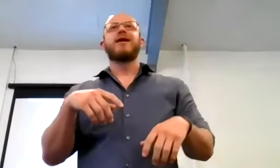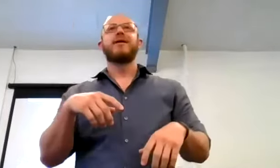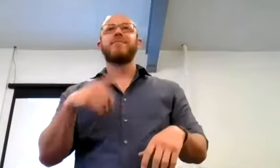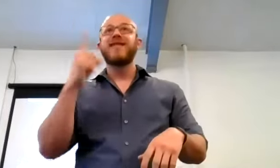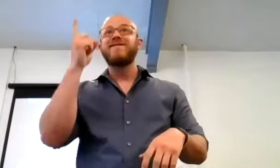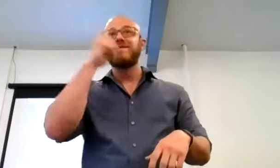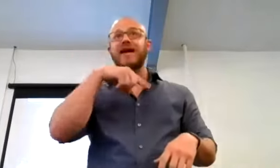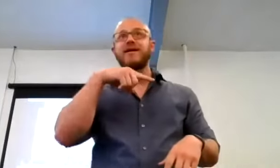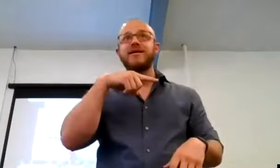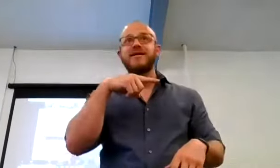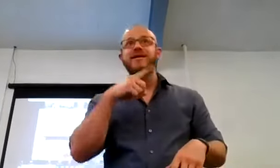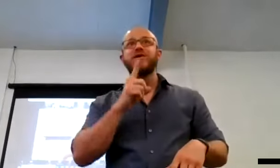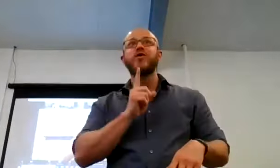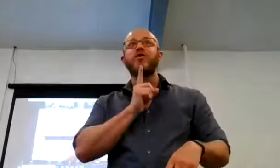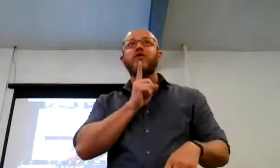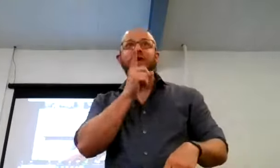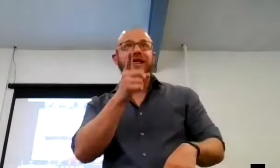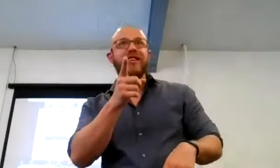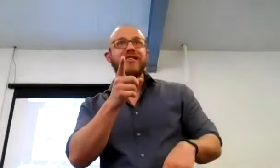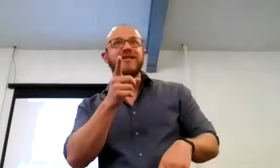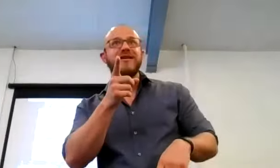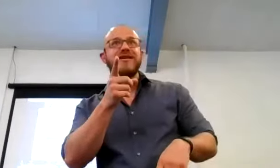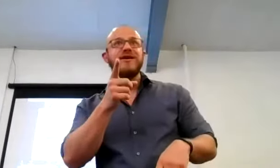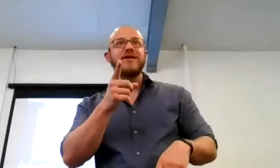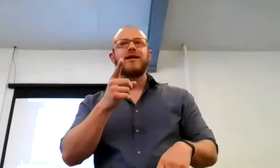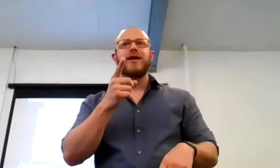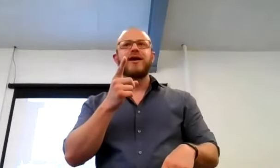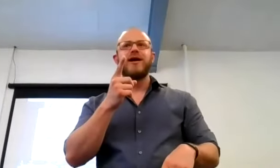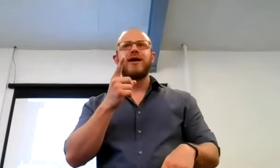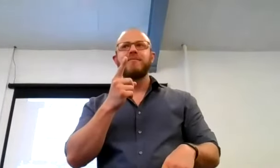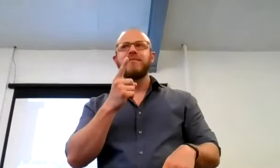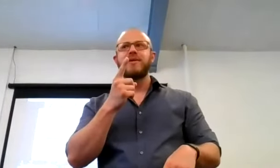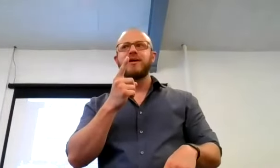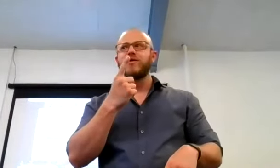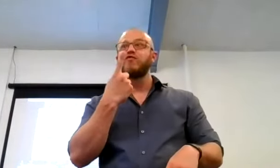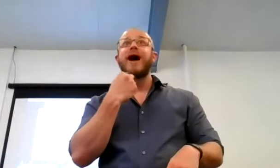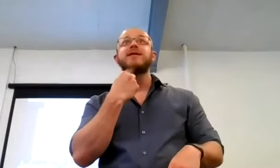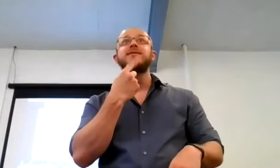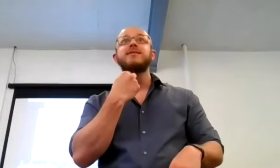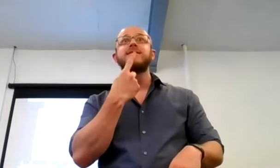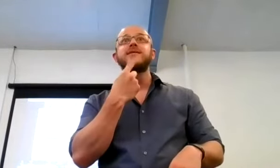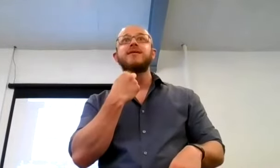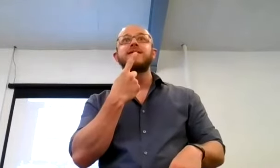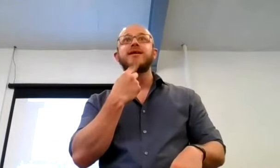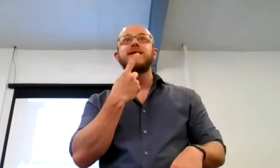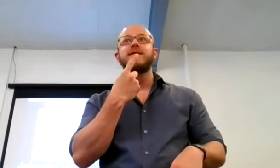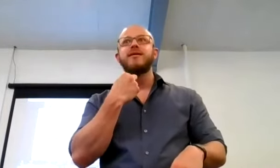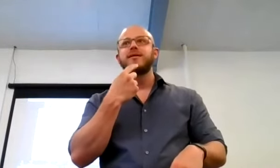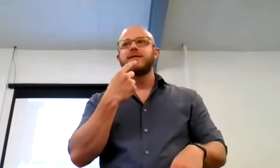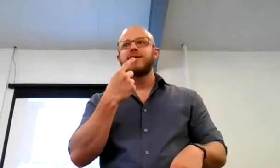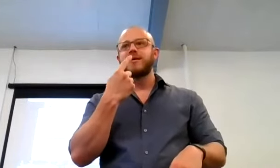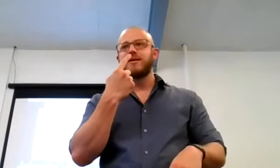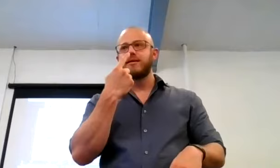to the sign. Now, if it's fake or real, you can kind of see there, how that sign, red,